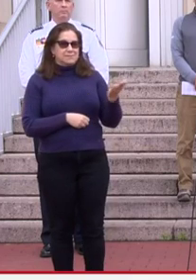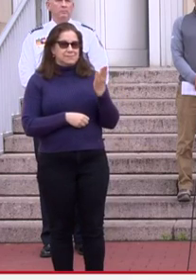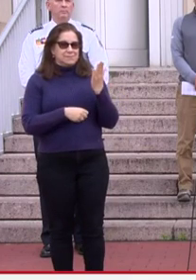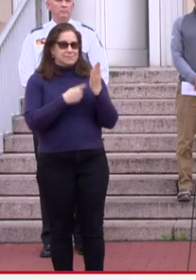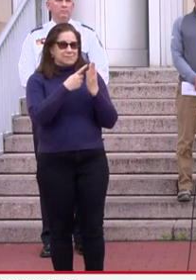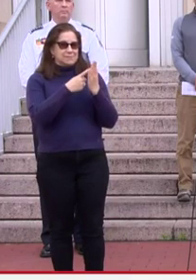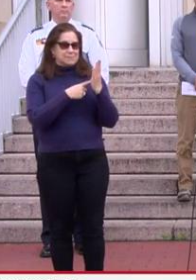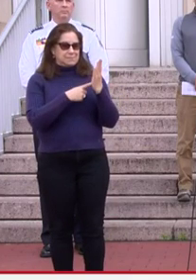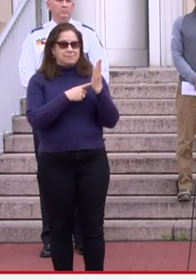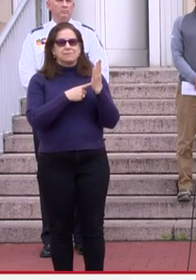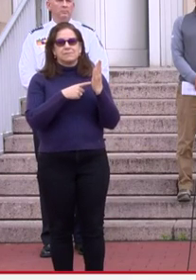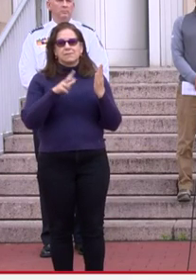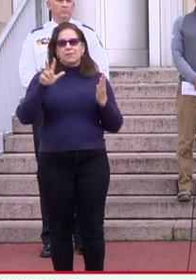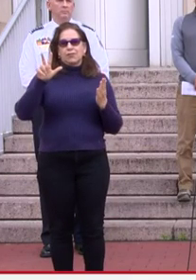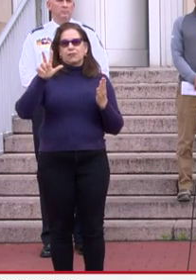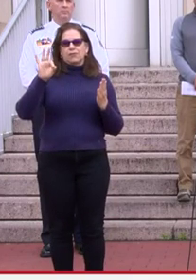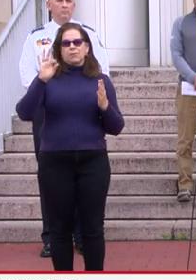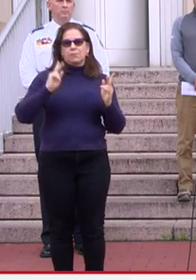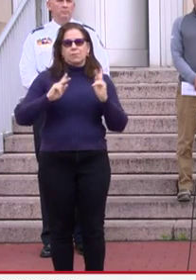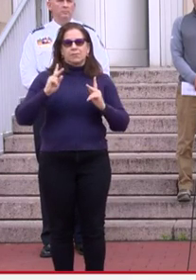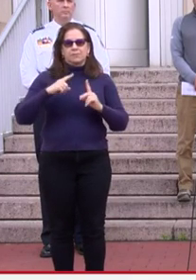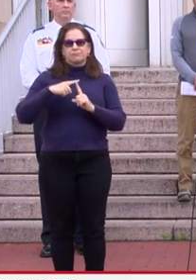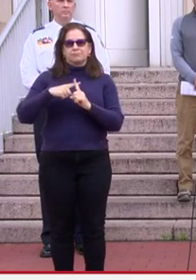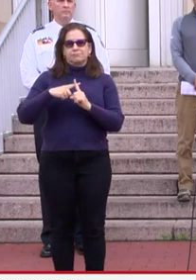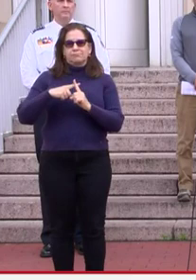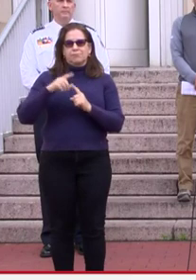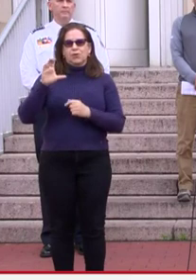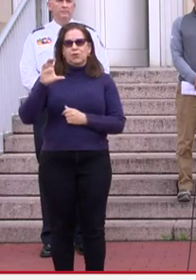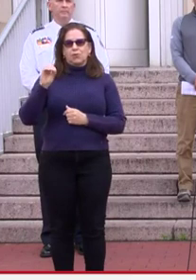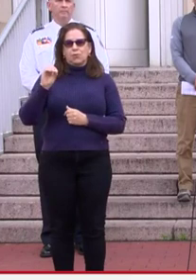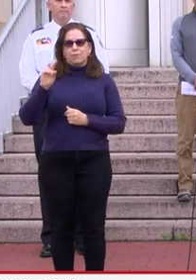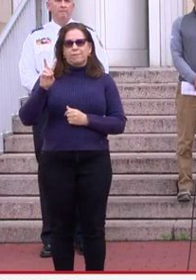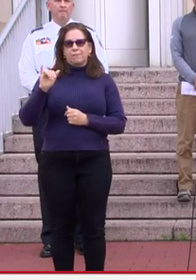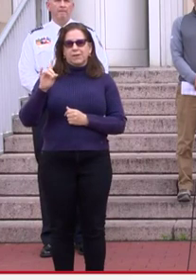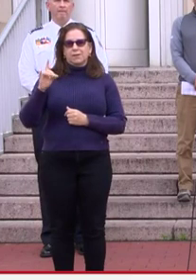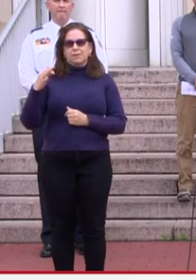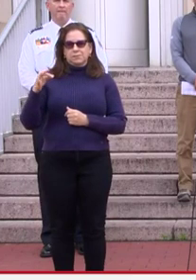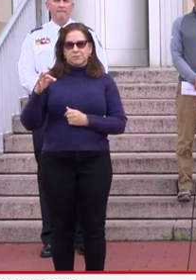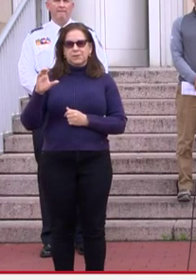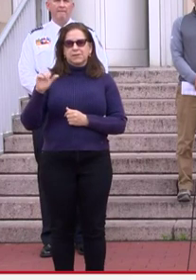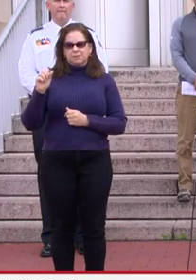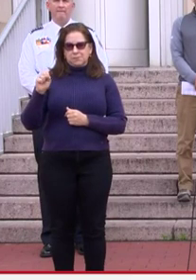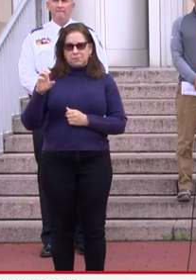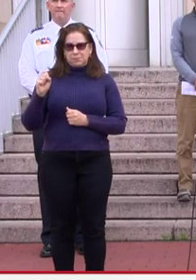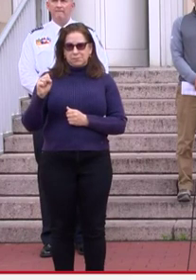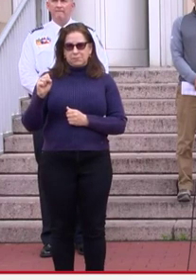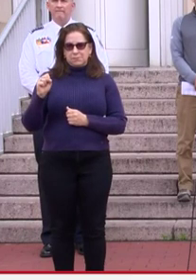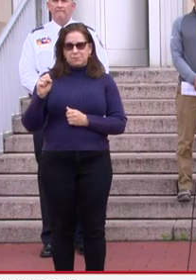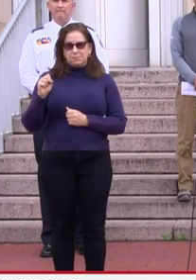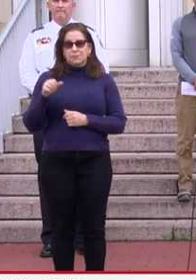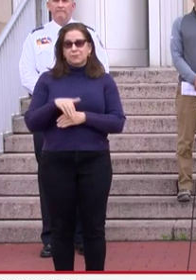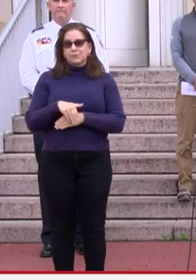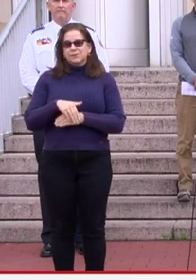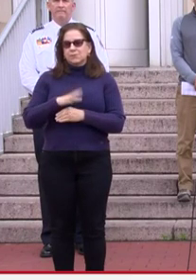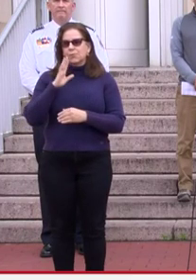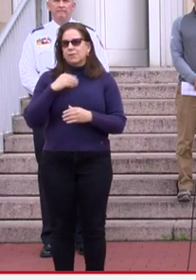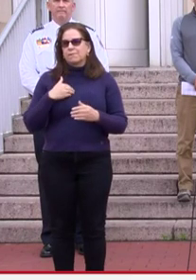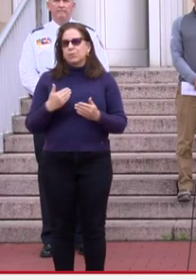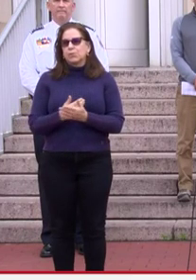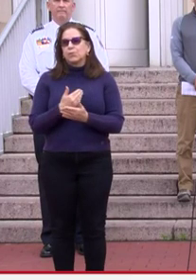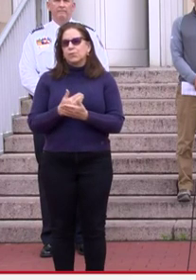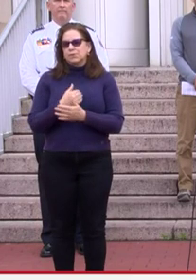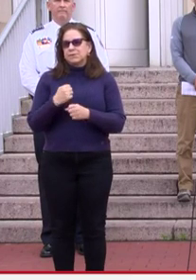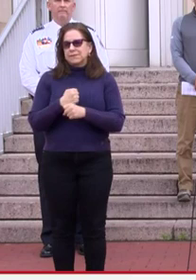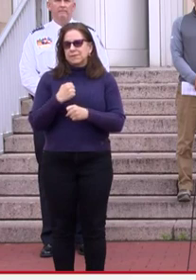39 positive cases. We will add to that this evening, in one particular that